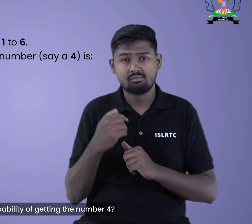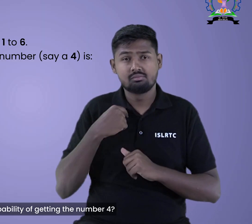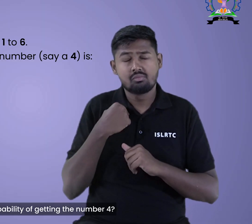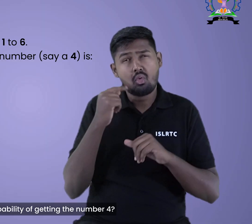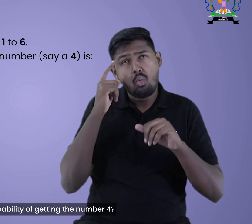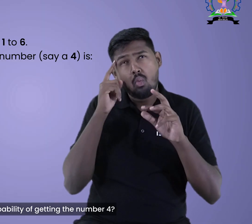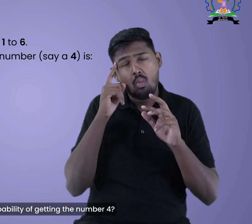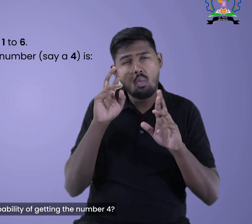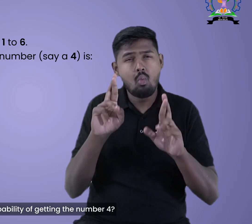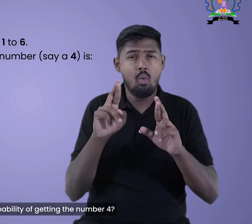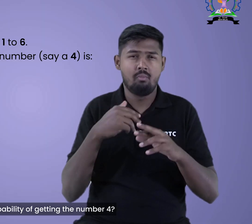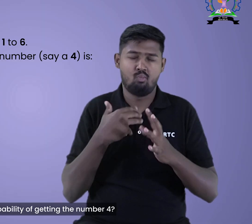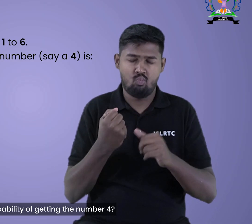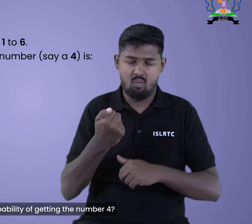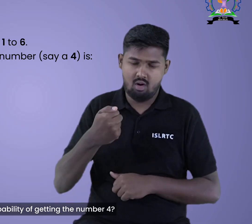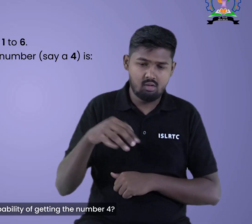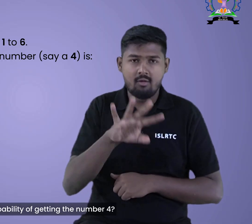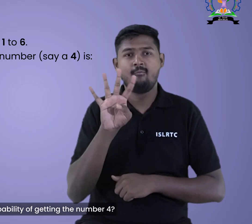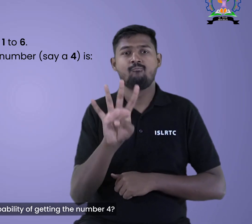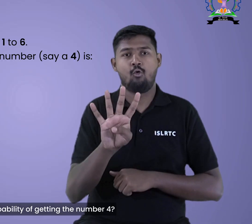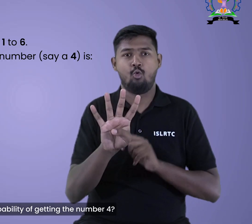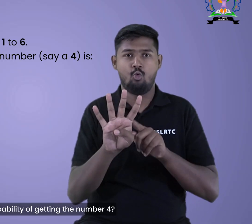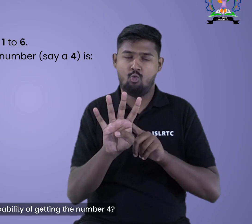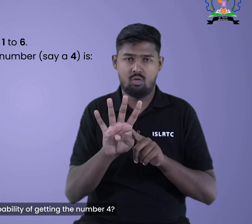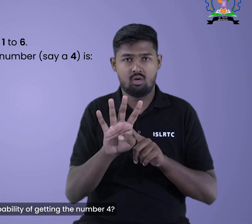What is the probability of getting the number 4?